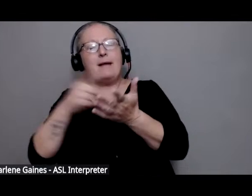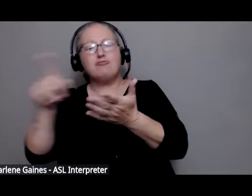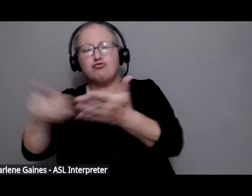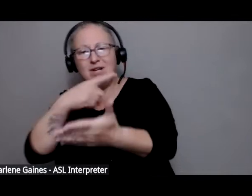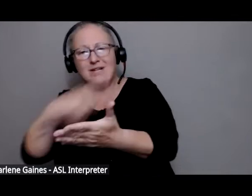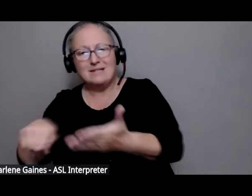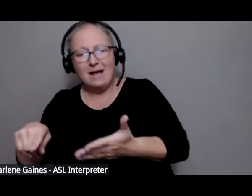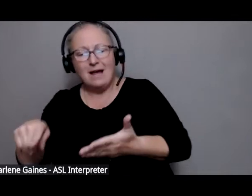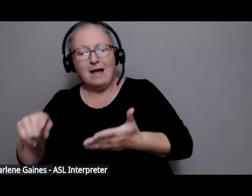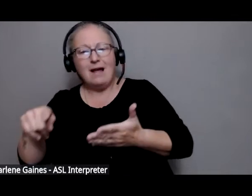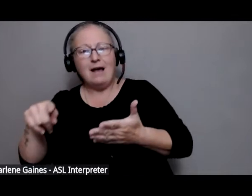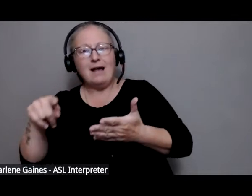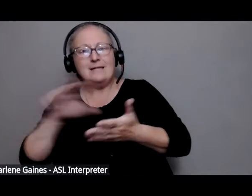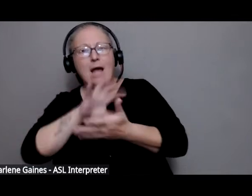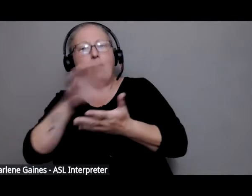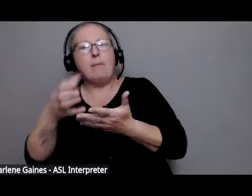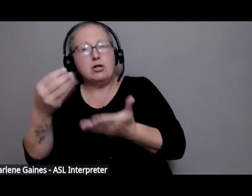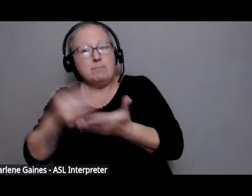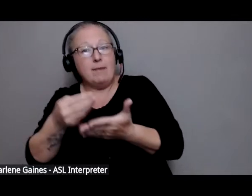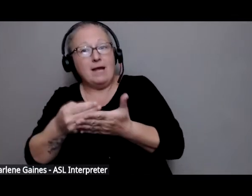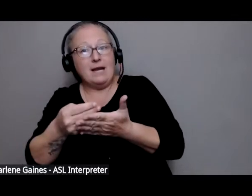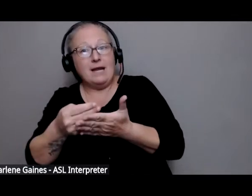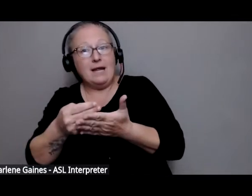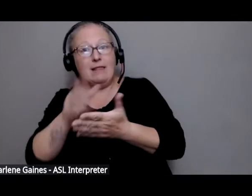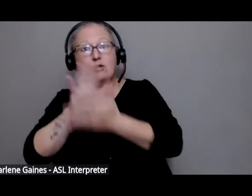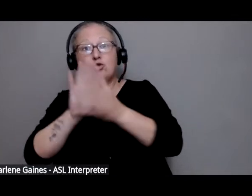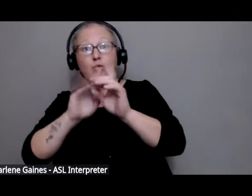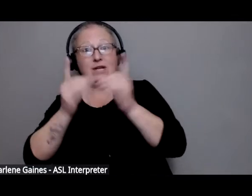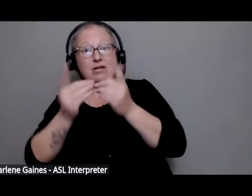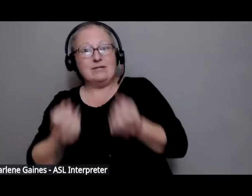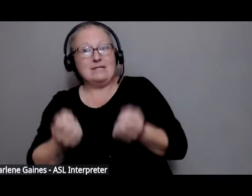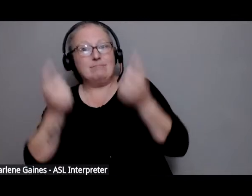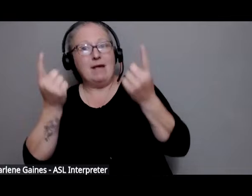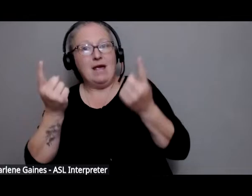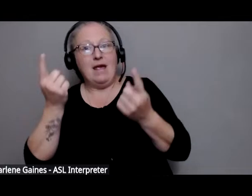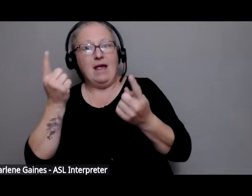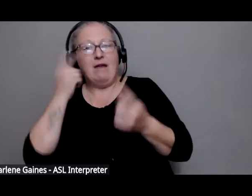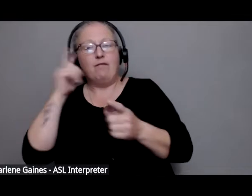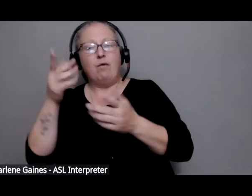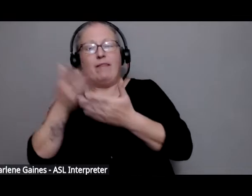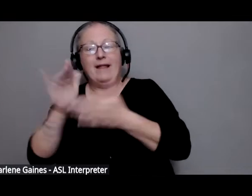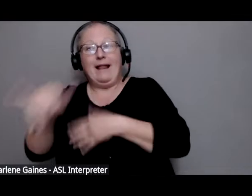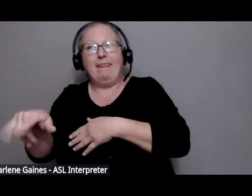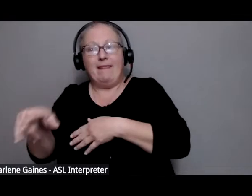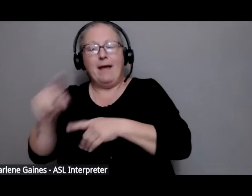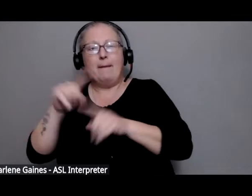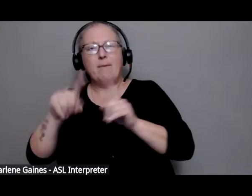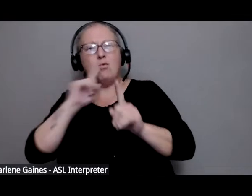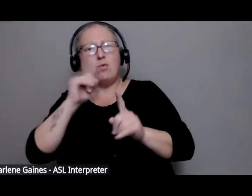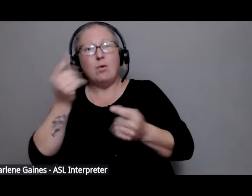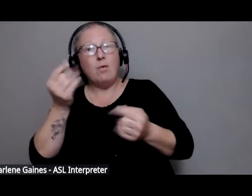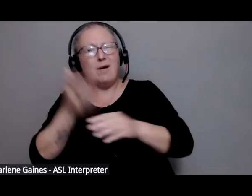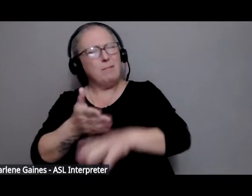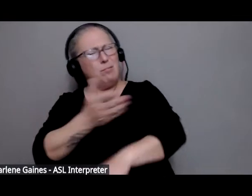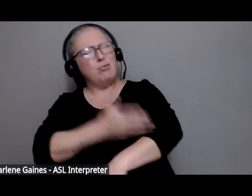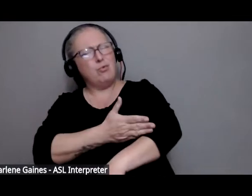the amount of money that school districts spend on things like that, and but it just improves not only